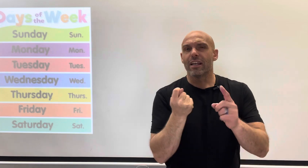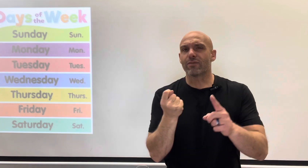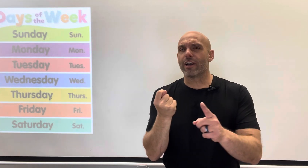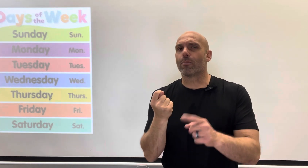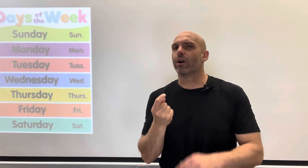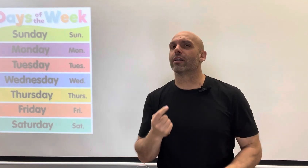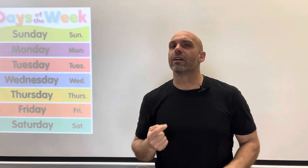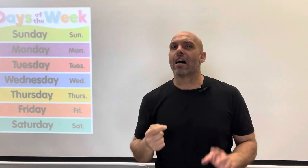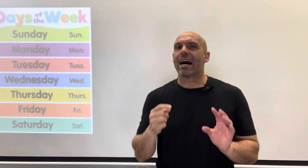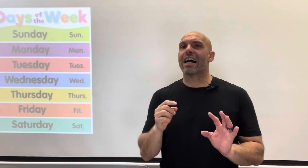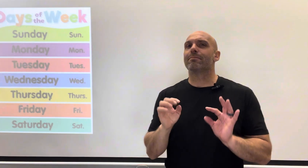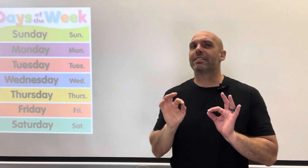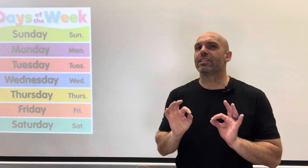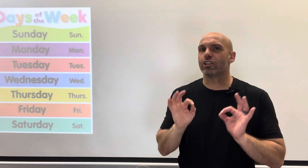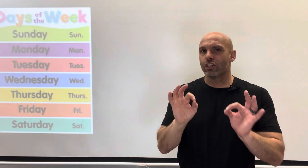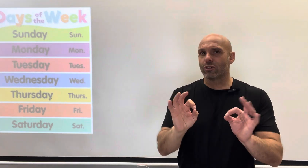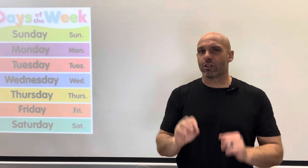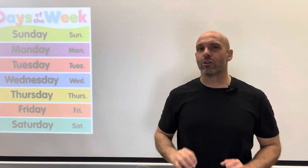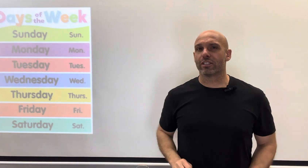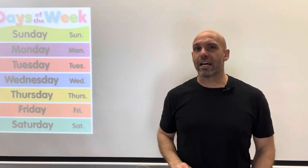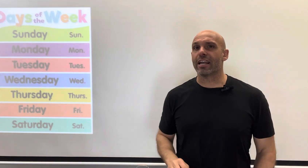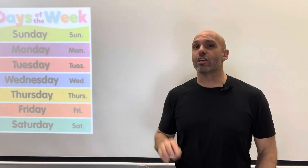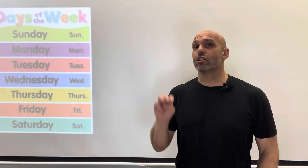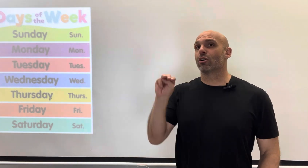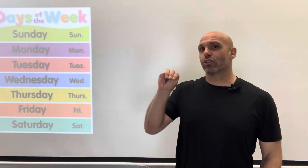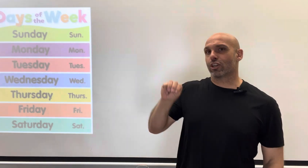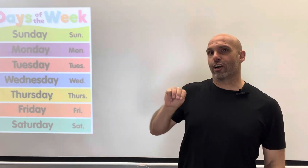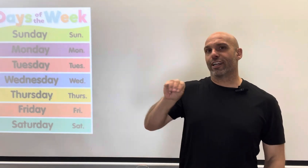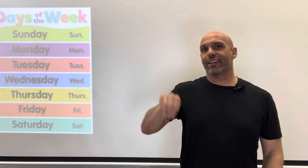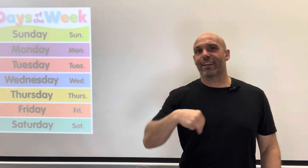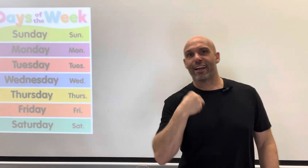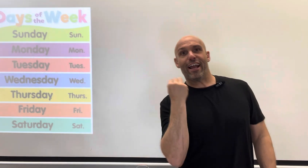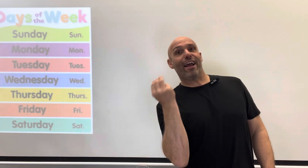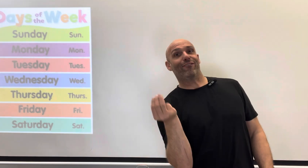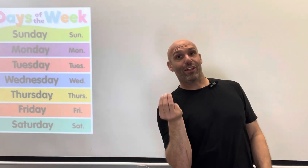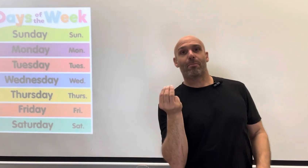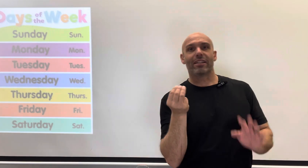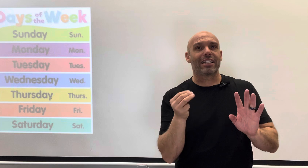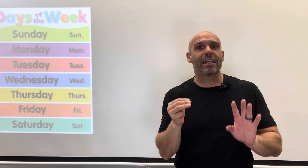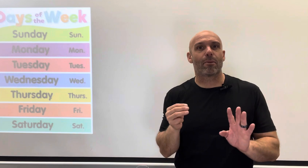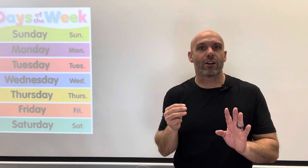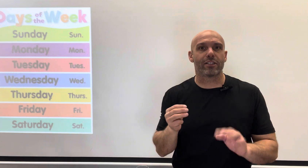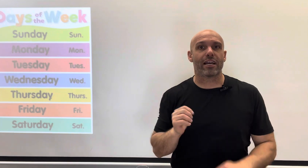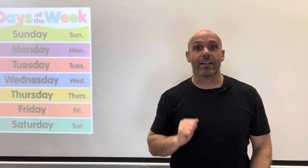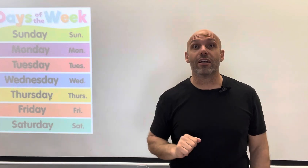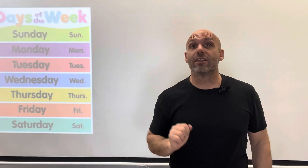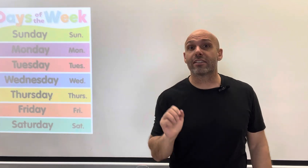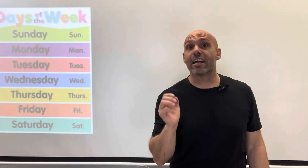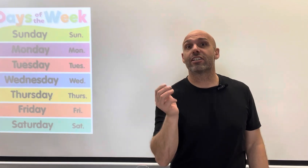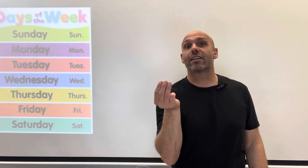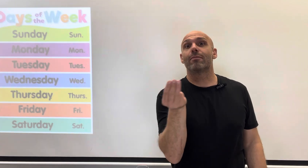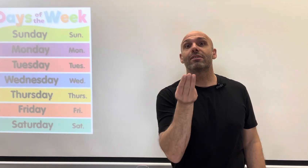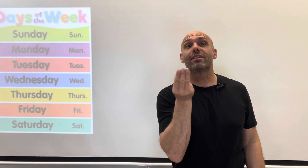very important. I'm teaching you to do the sign. You don't start it and flip it. That's not part of the sign. The sign just comes